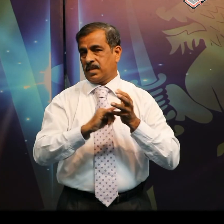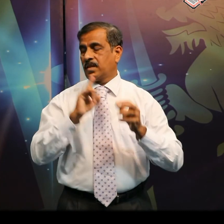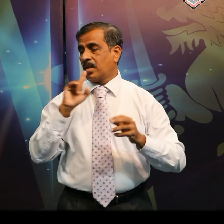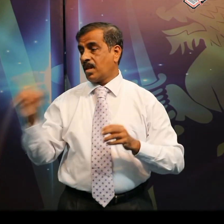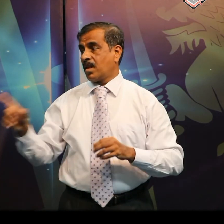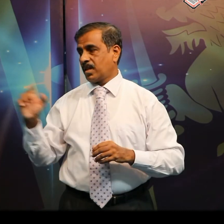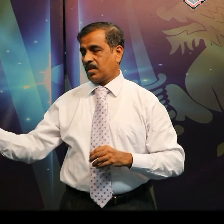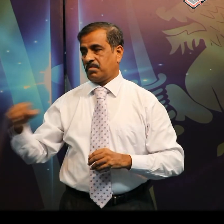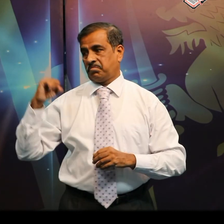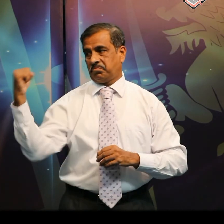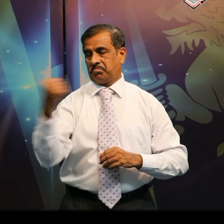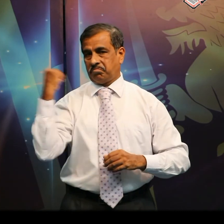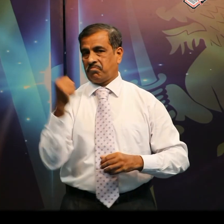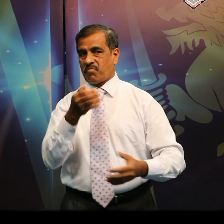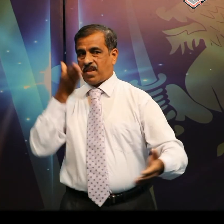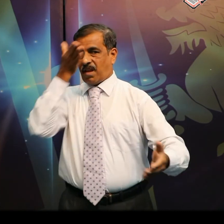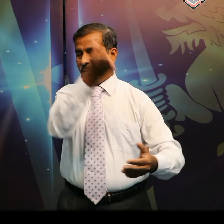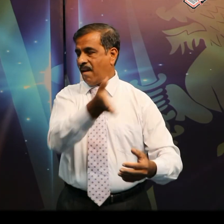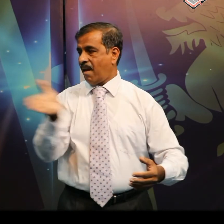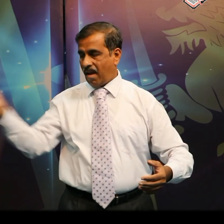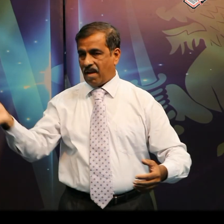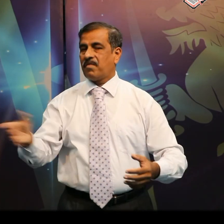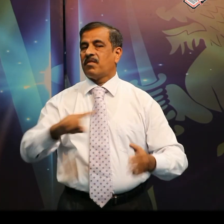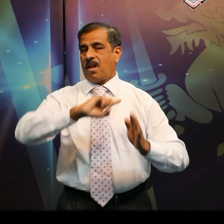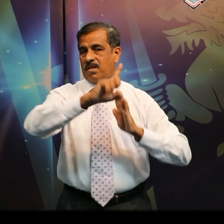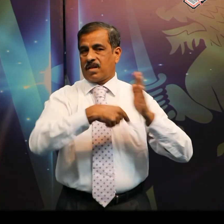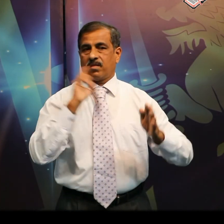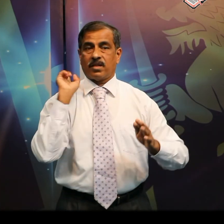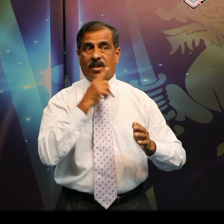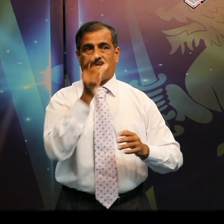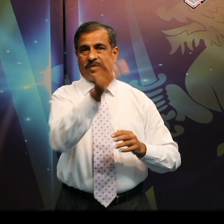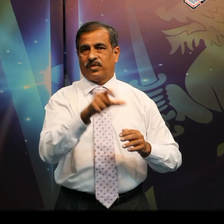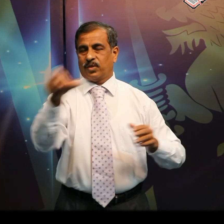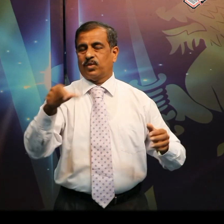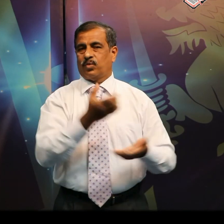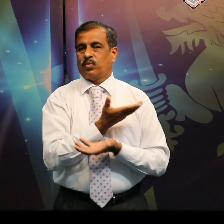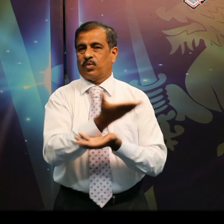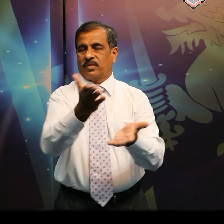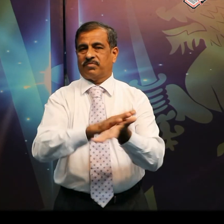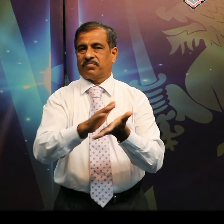strong vision for the deaf people in the country. Thank you.